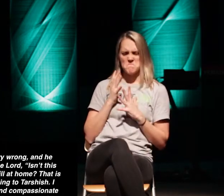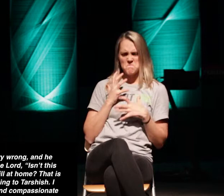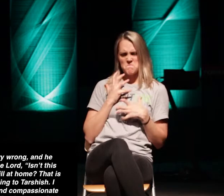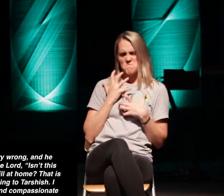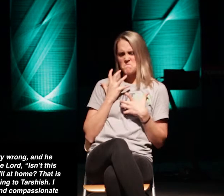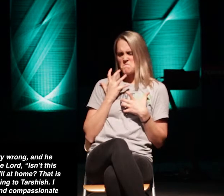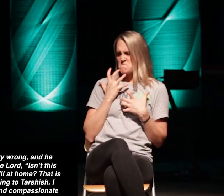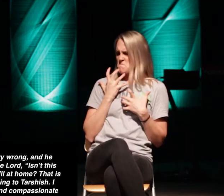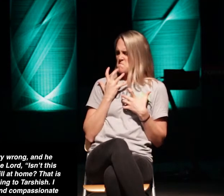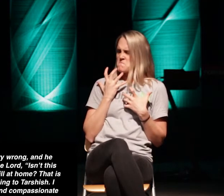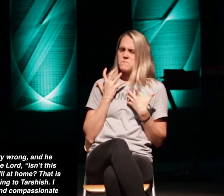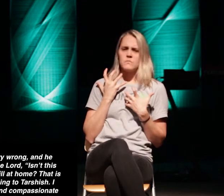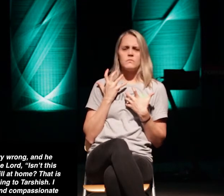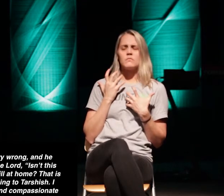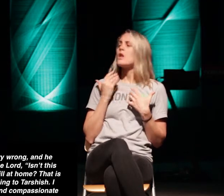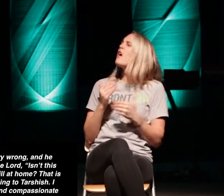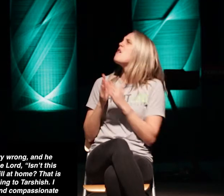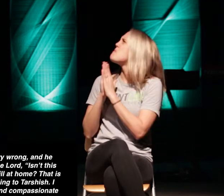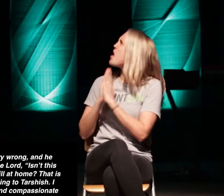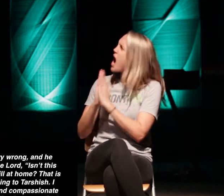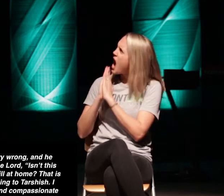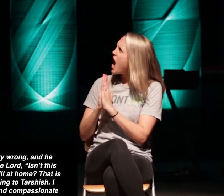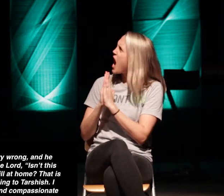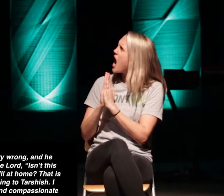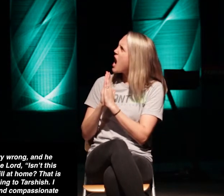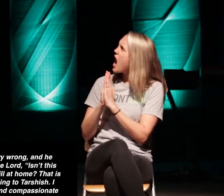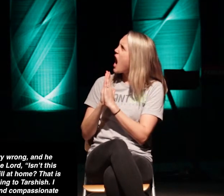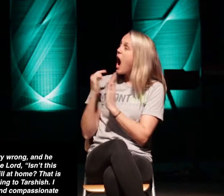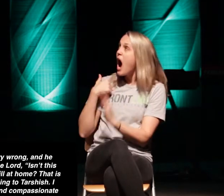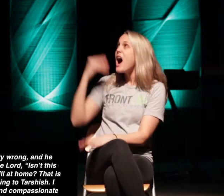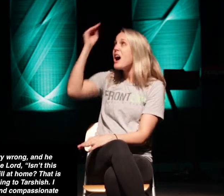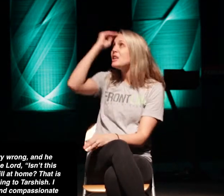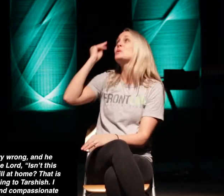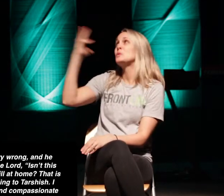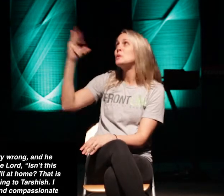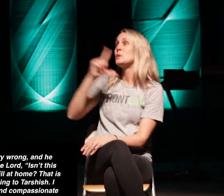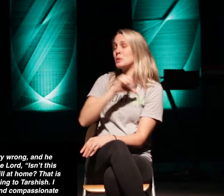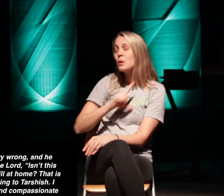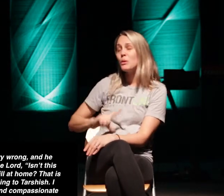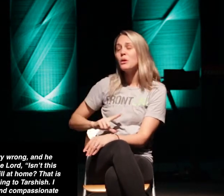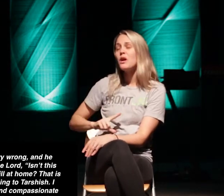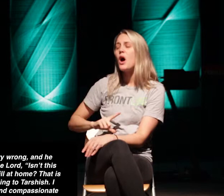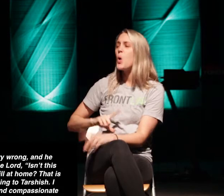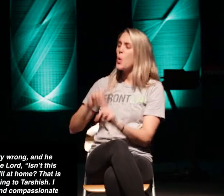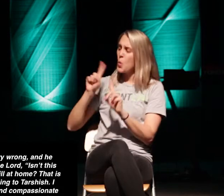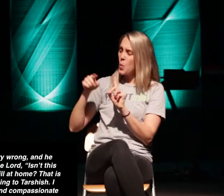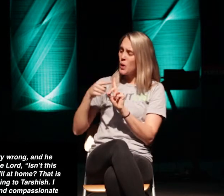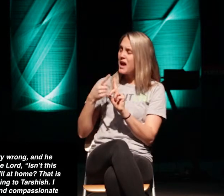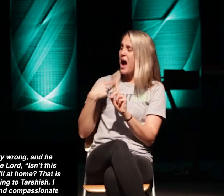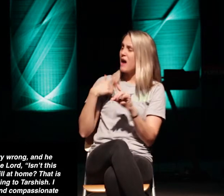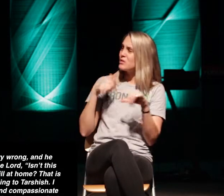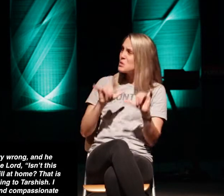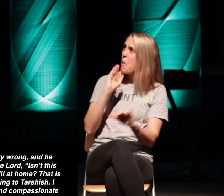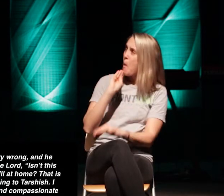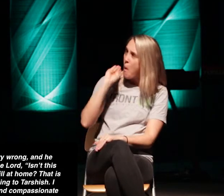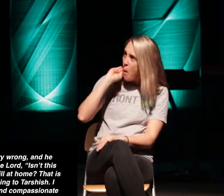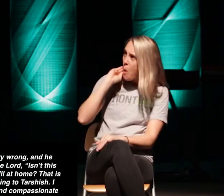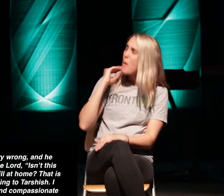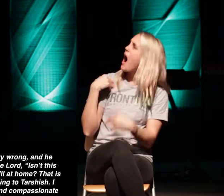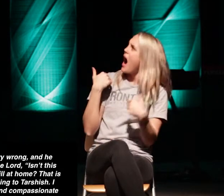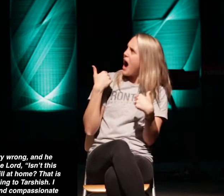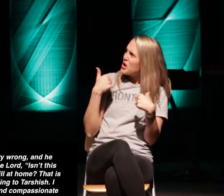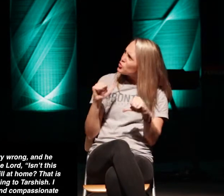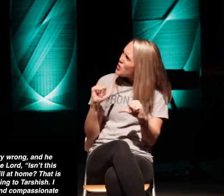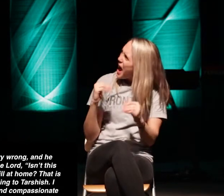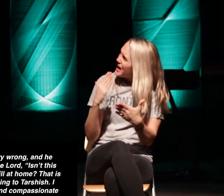prayed to the Lord, isn't this what I said, Lord? when I was still at home, this is what I tried to forestall.